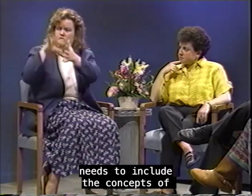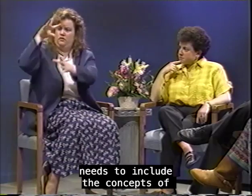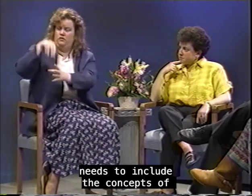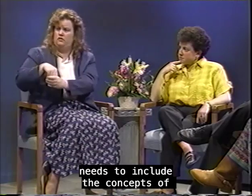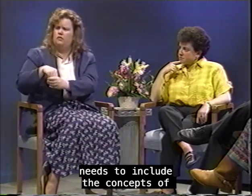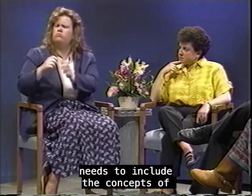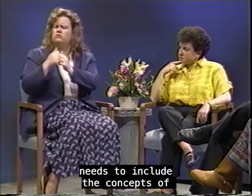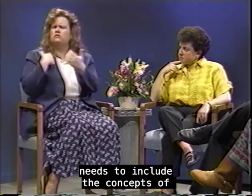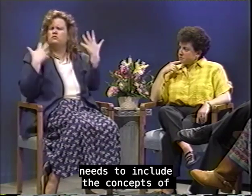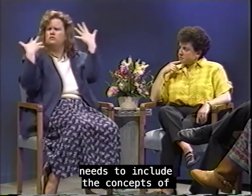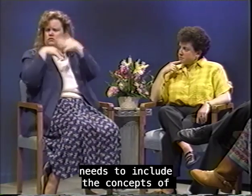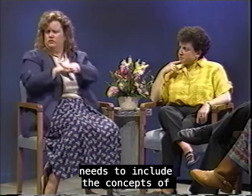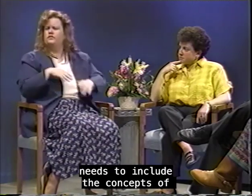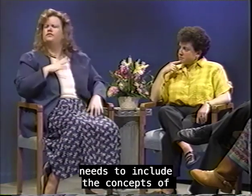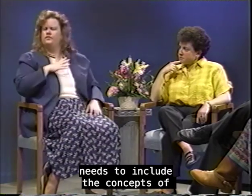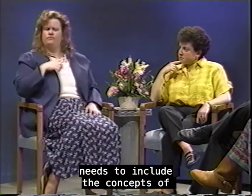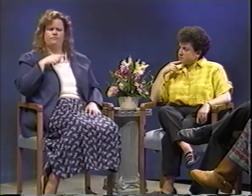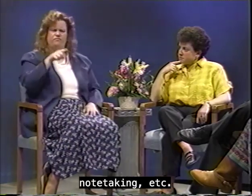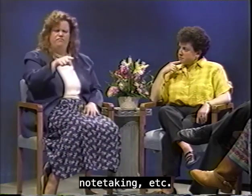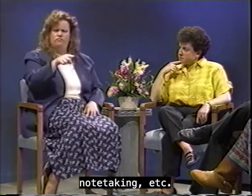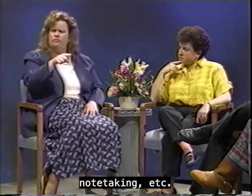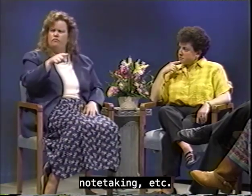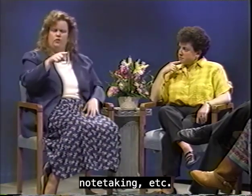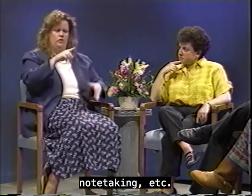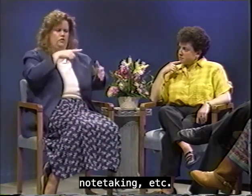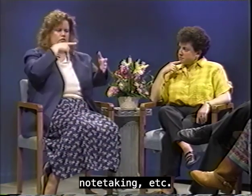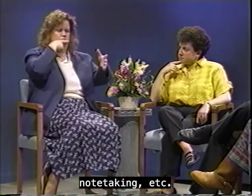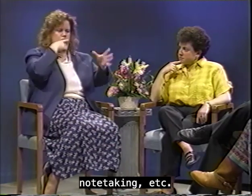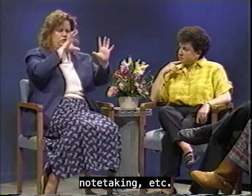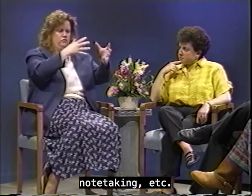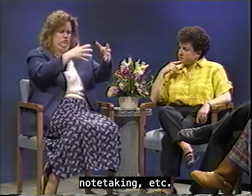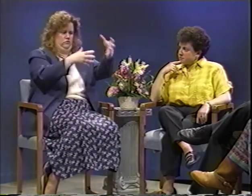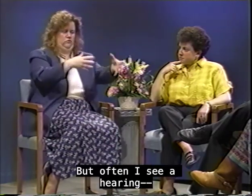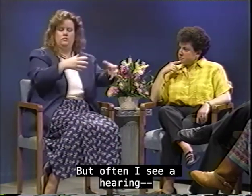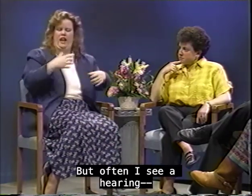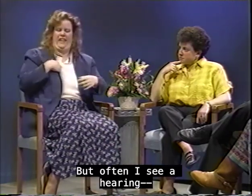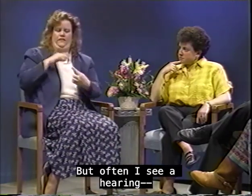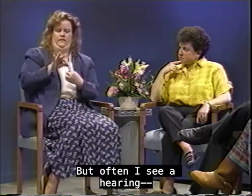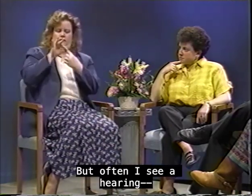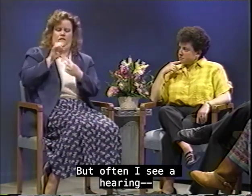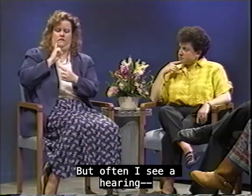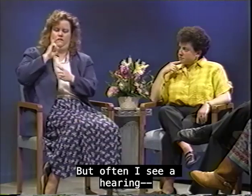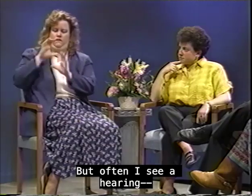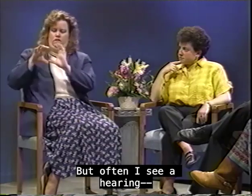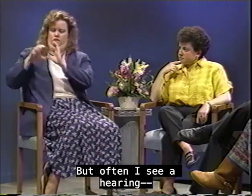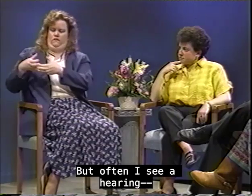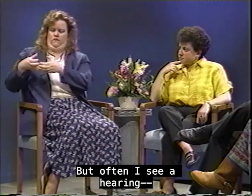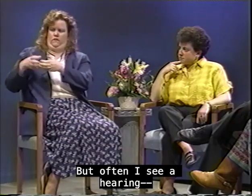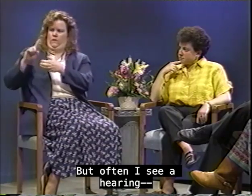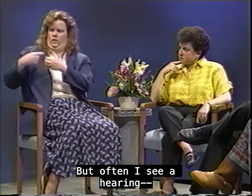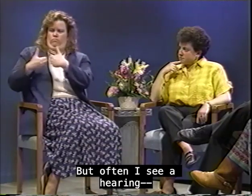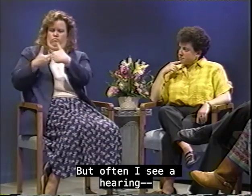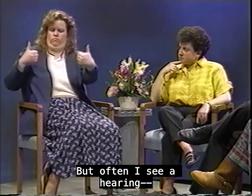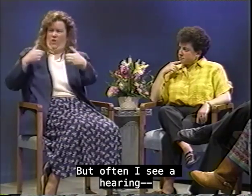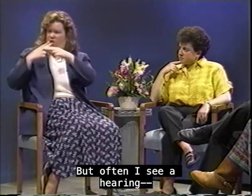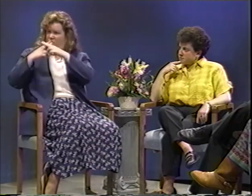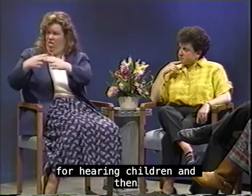needs to include the concepts of interpreters, note-taking, etc. But often I see a bunch of classes for